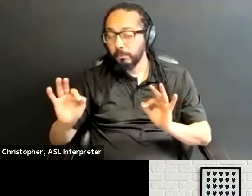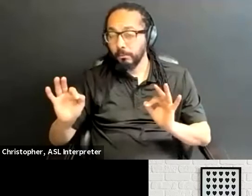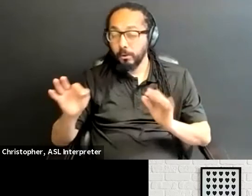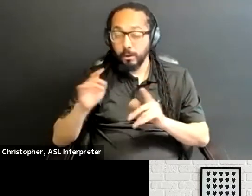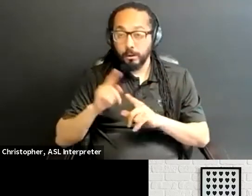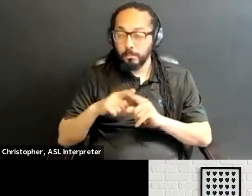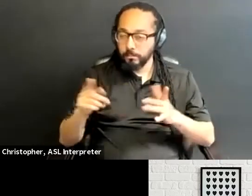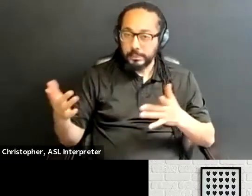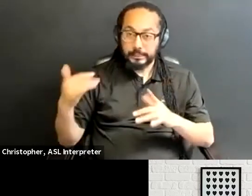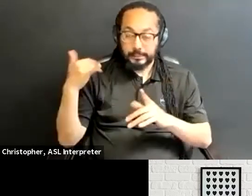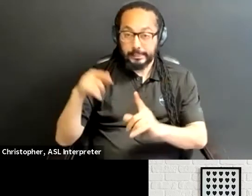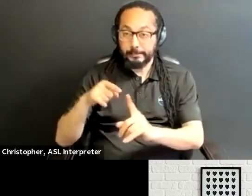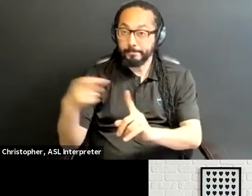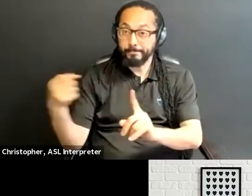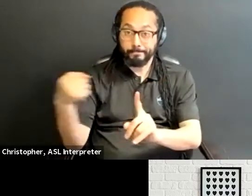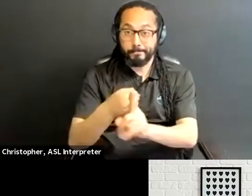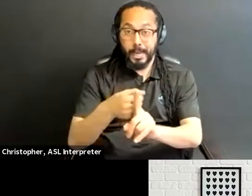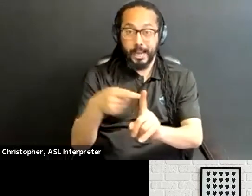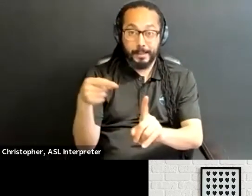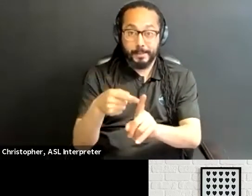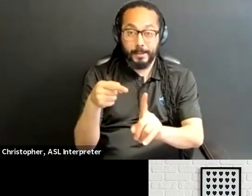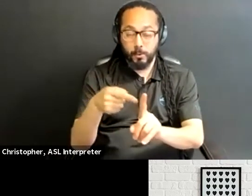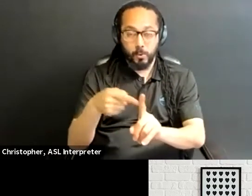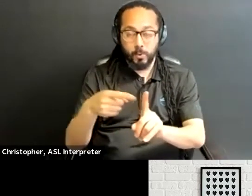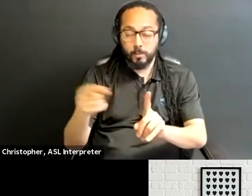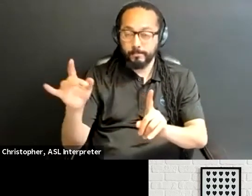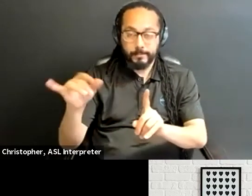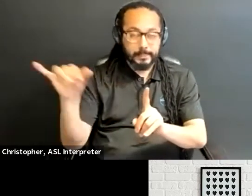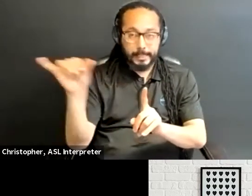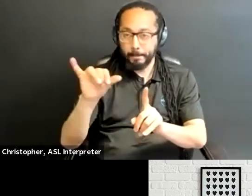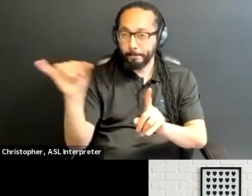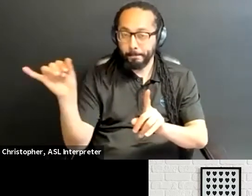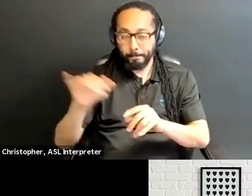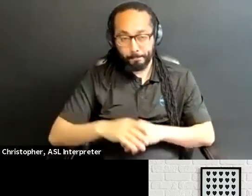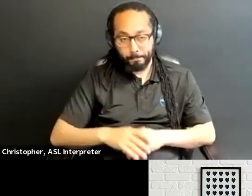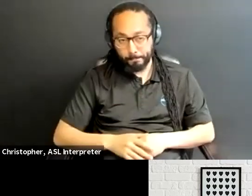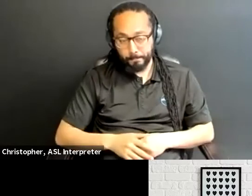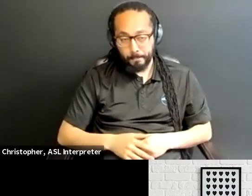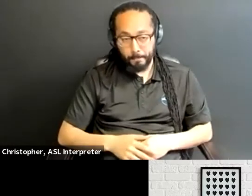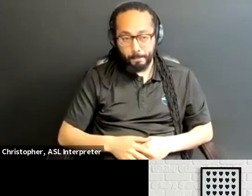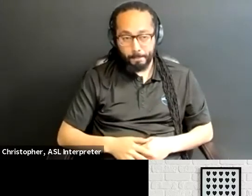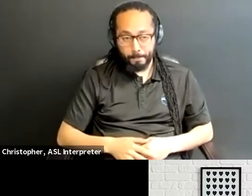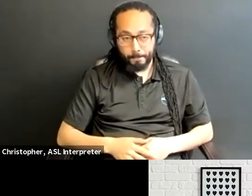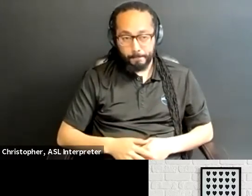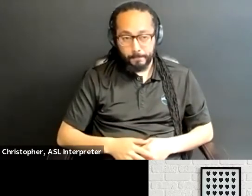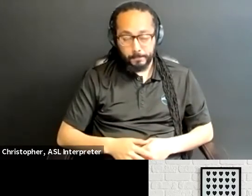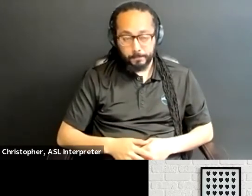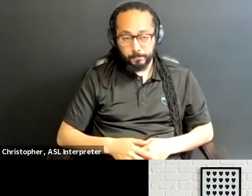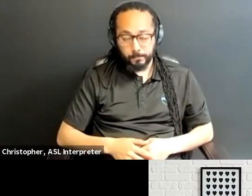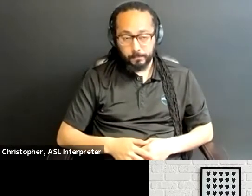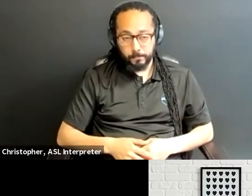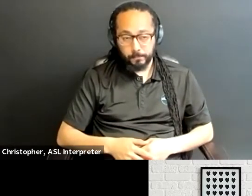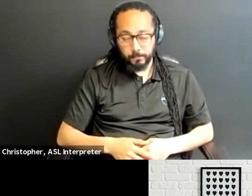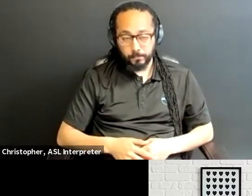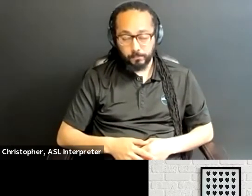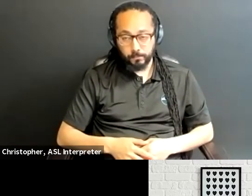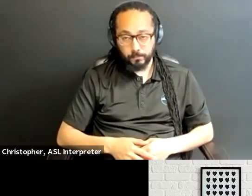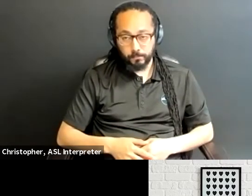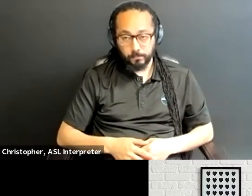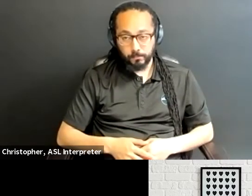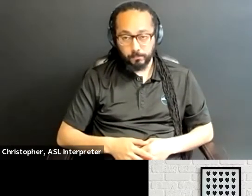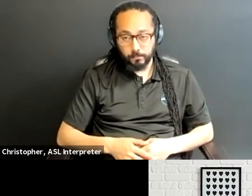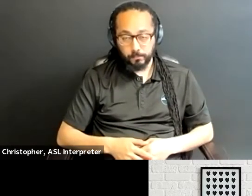with another child, but the impact on that other child can be pretty significant. The other piece is we've had some pretty